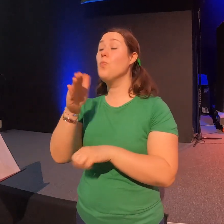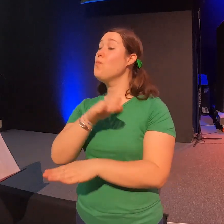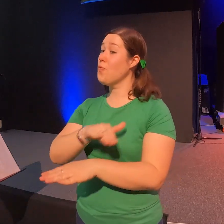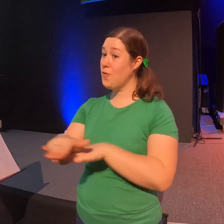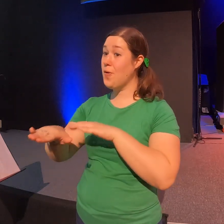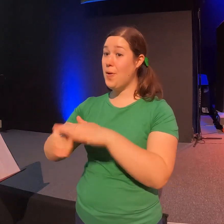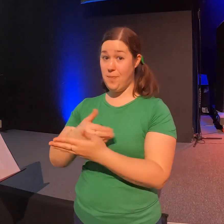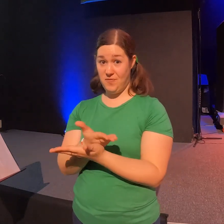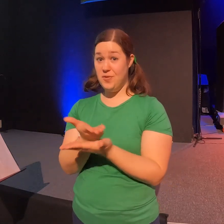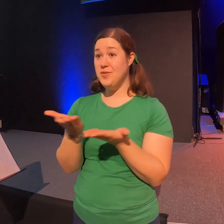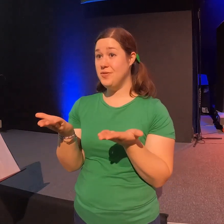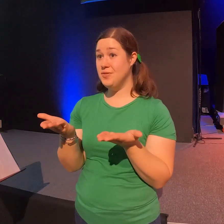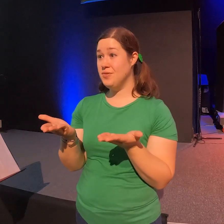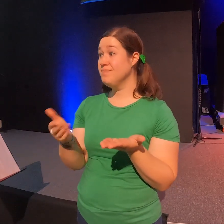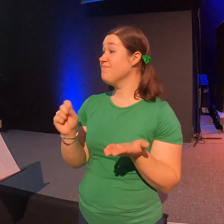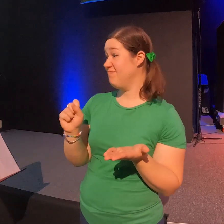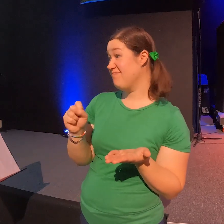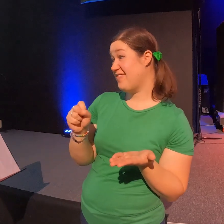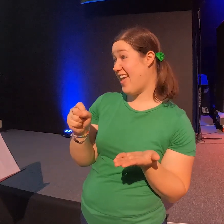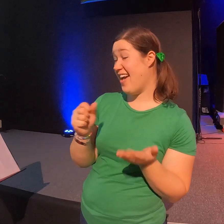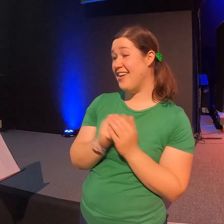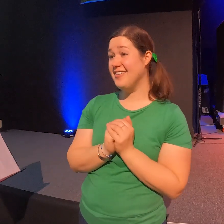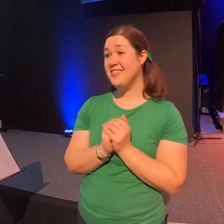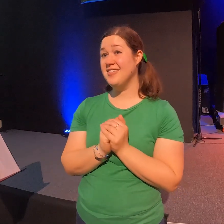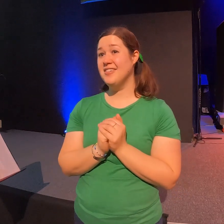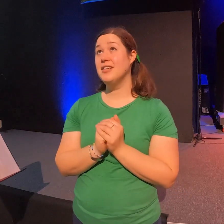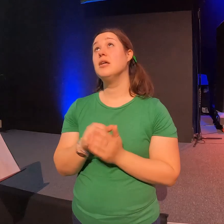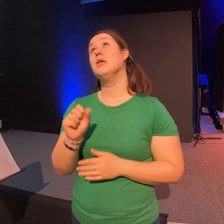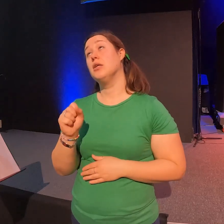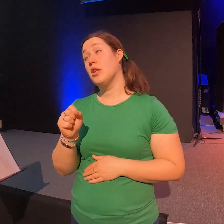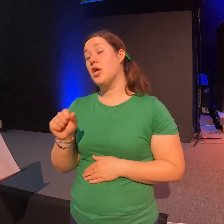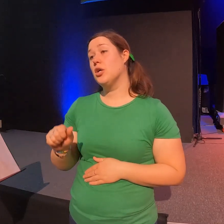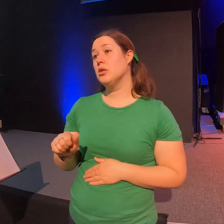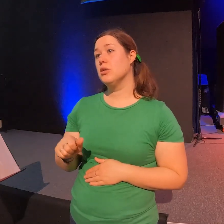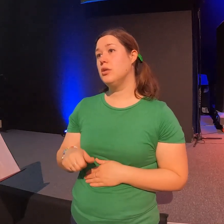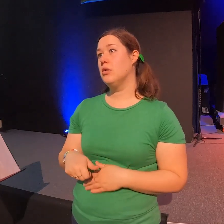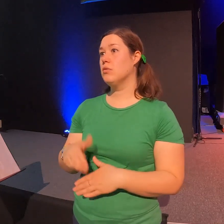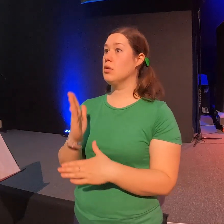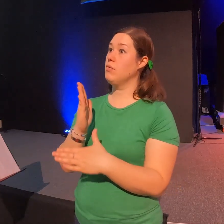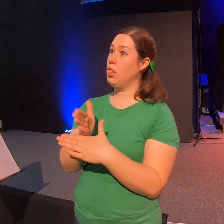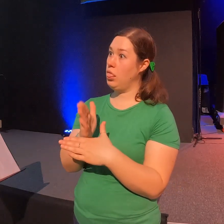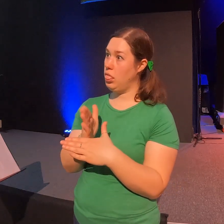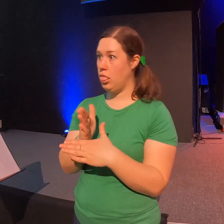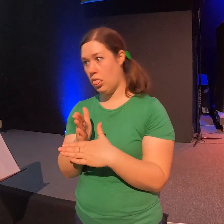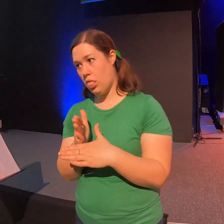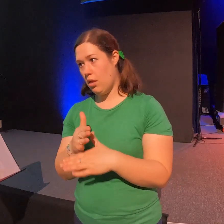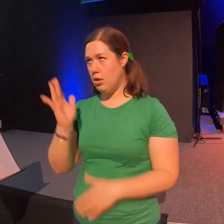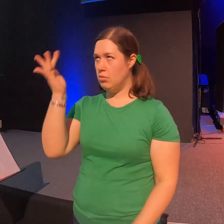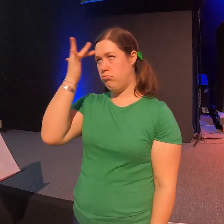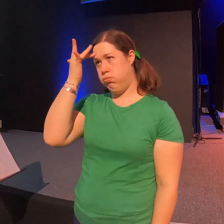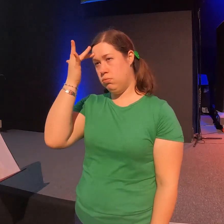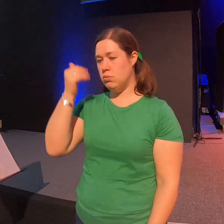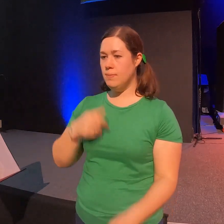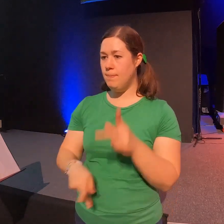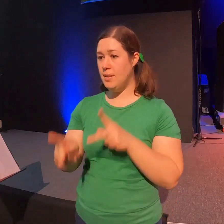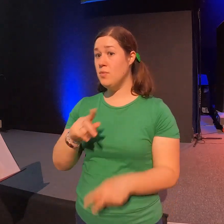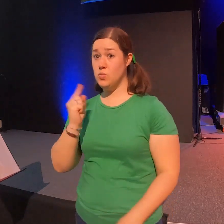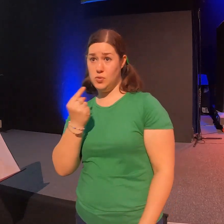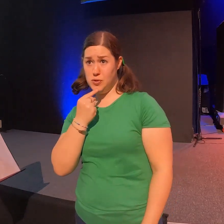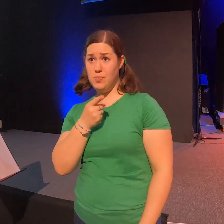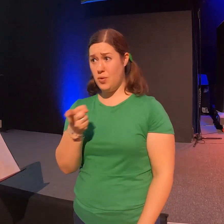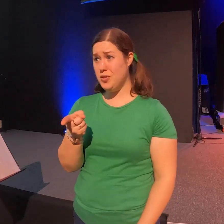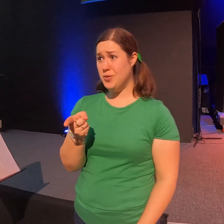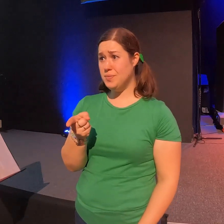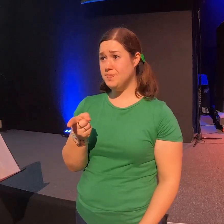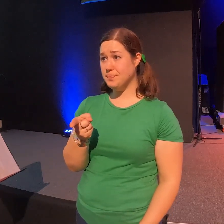Yeah, they're annoying church people who will disappoint you, but I tell you this, there are many people in the church, and this church is filled